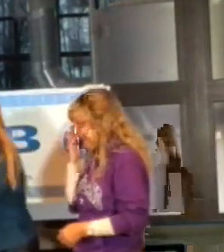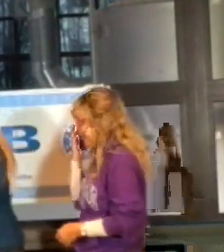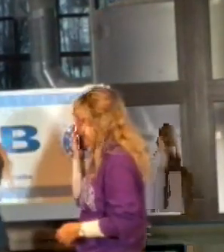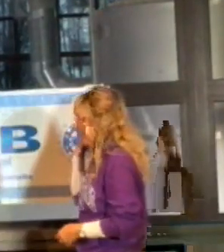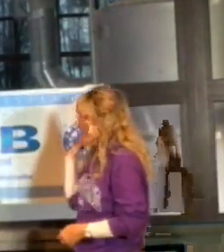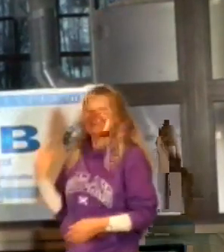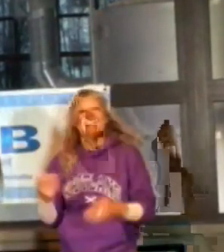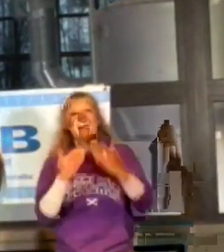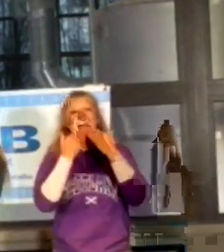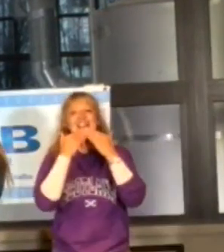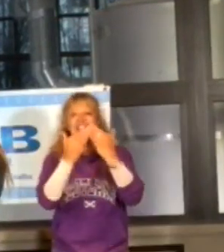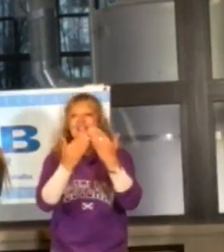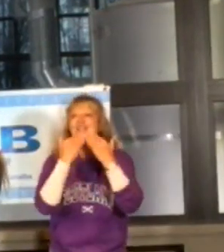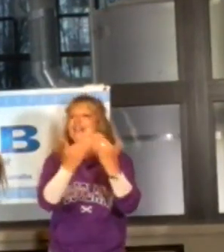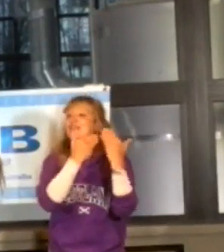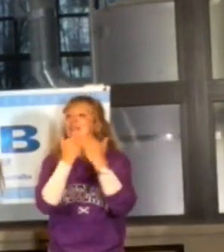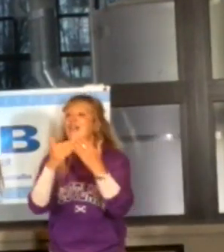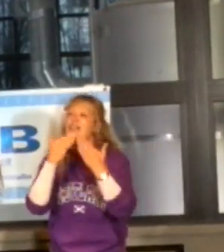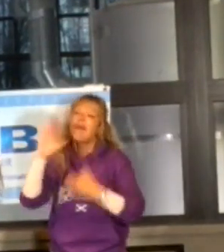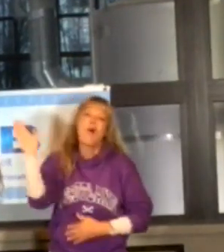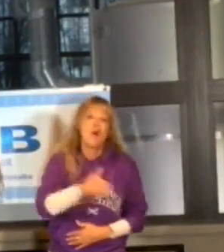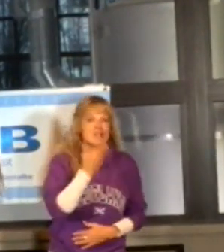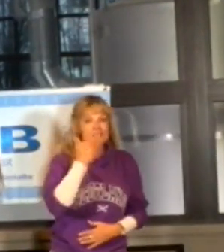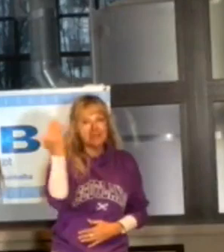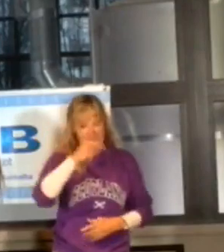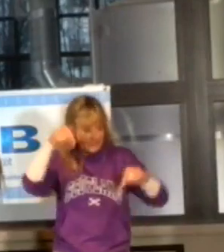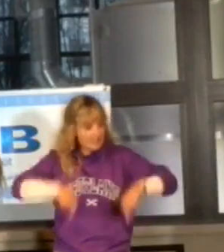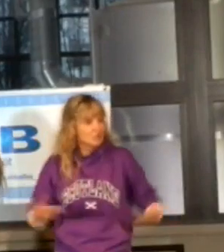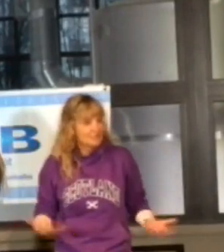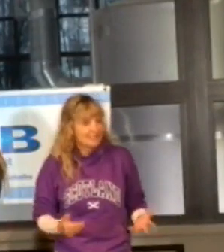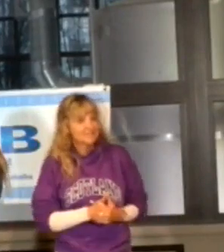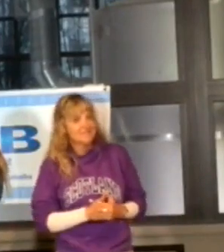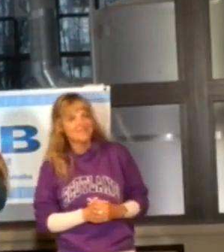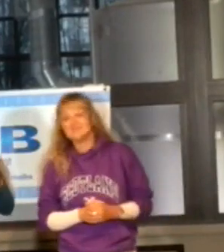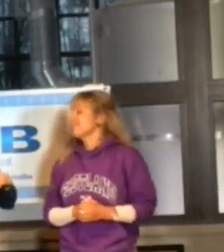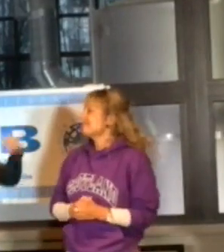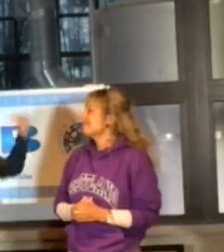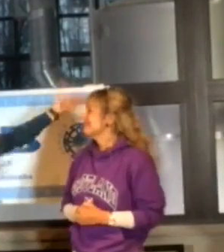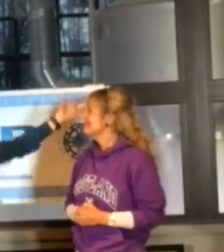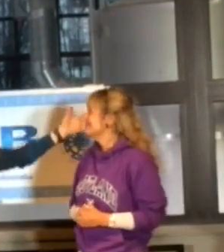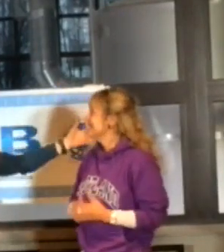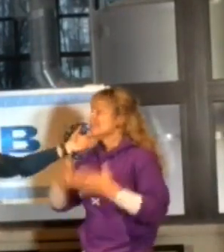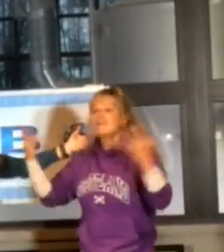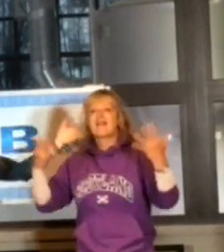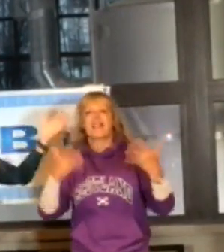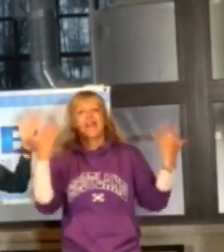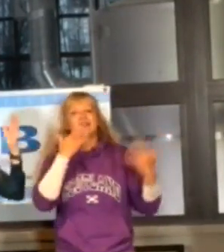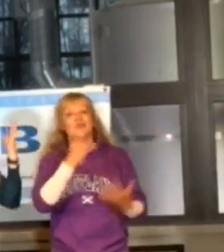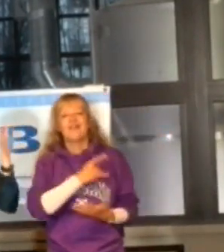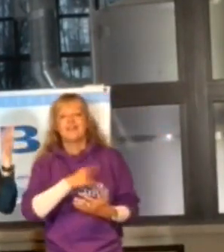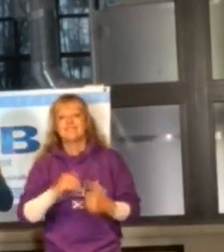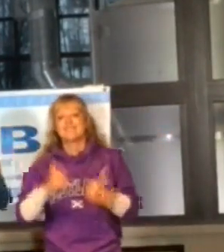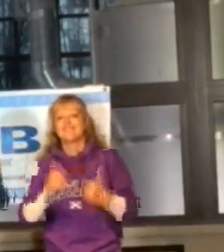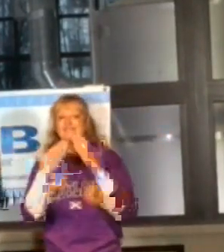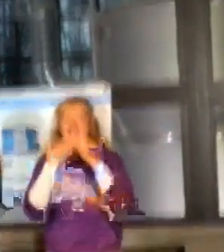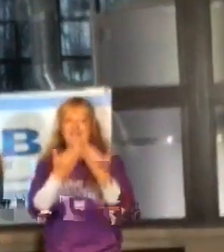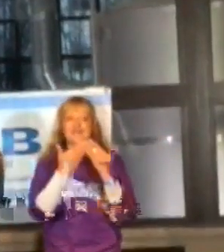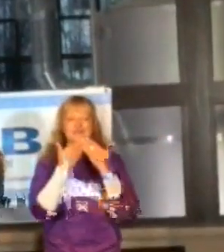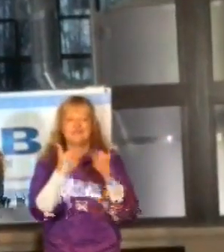Thank you very much. I'll just thank you, all the speakers. Thank you for being here. Big, massive thanks to Helen, who's been